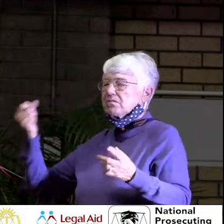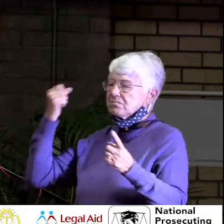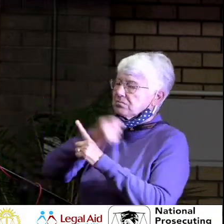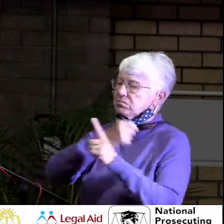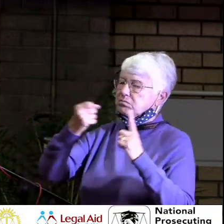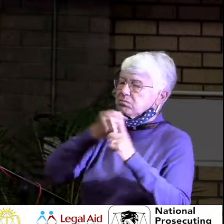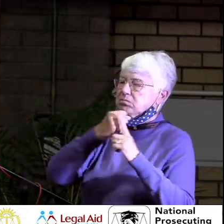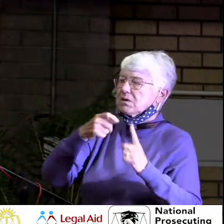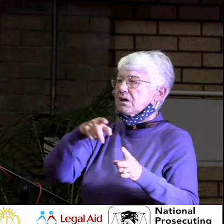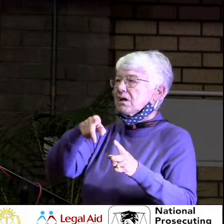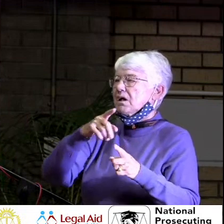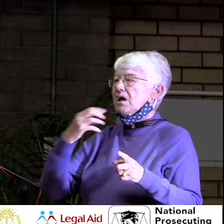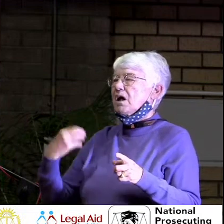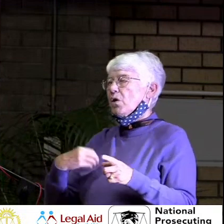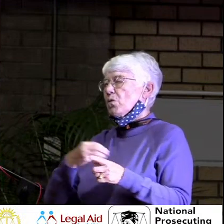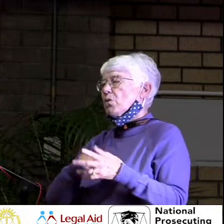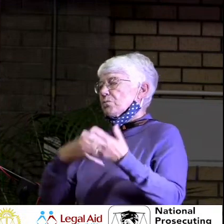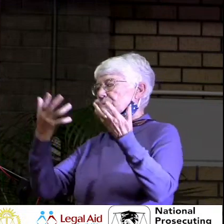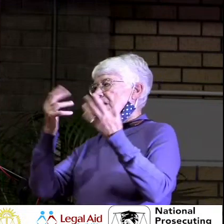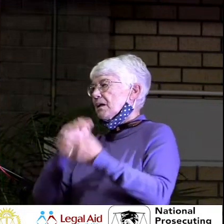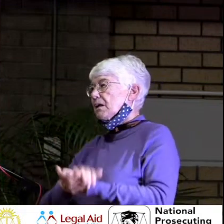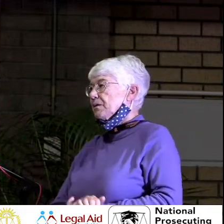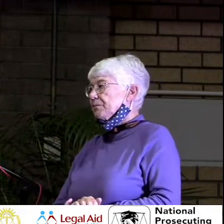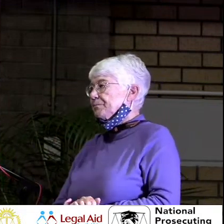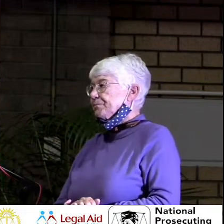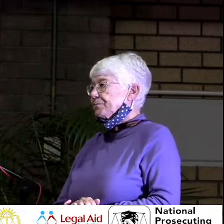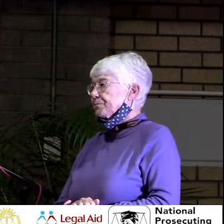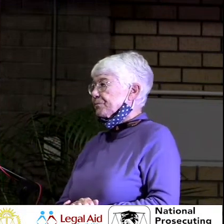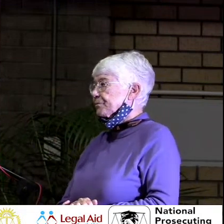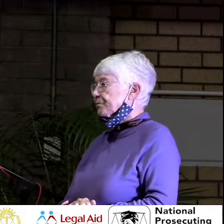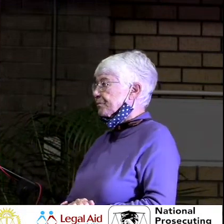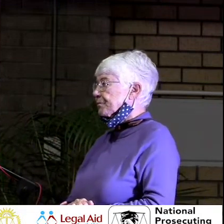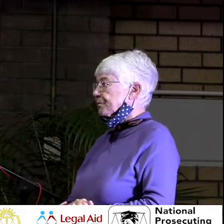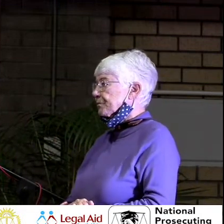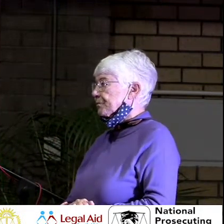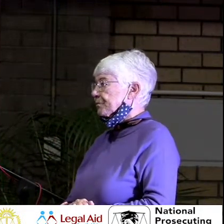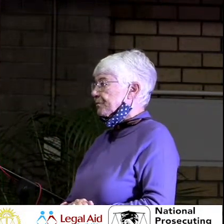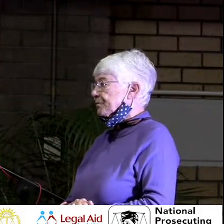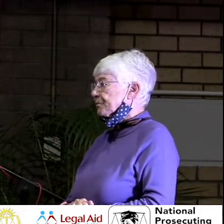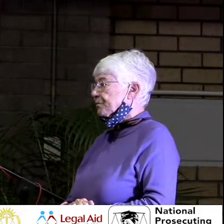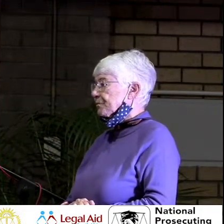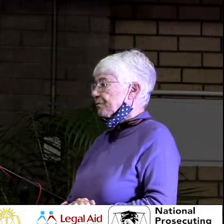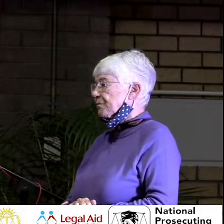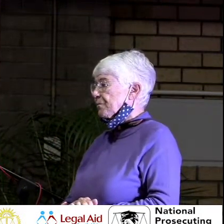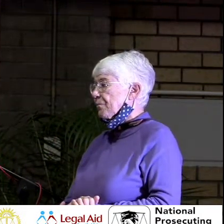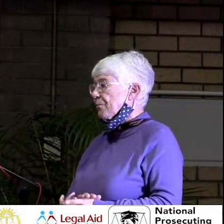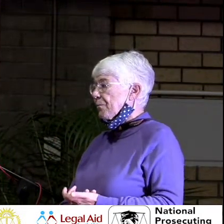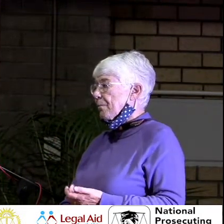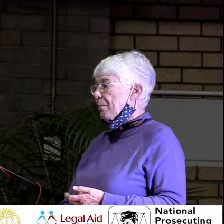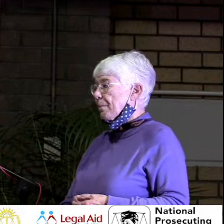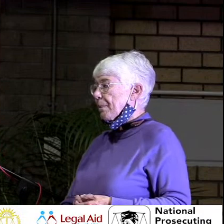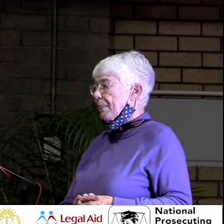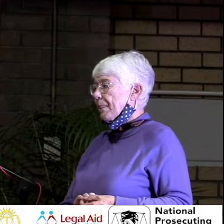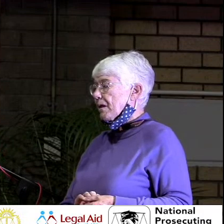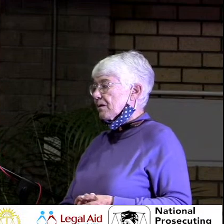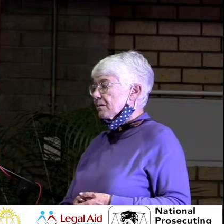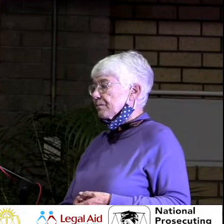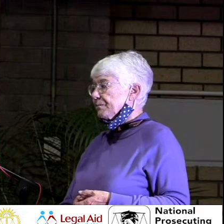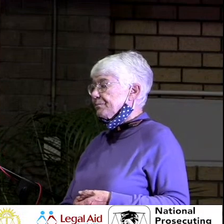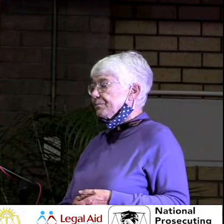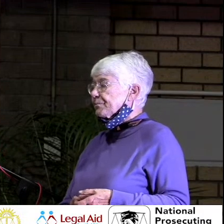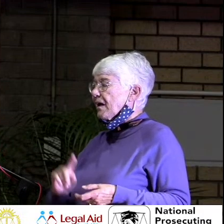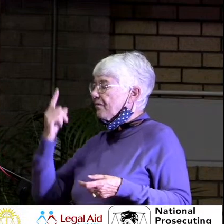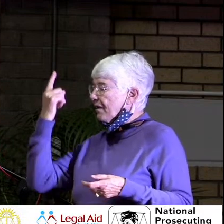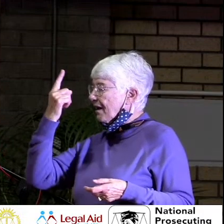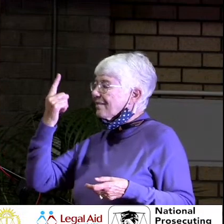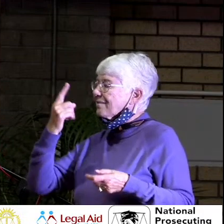counseling for the survivors as well as the perpetrators, because we know very well that for every crime that is